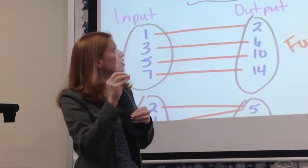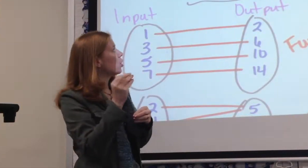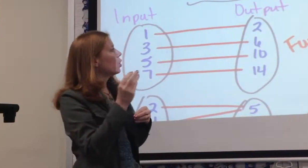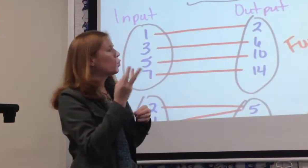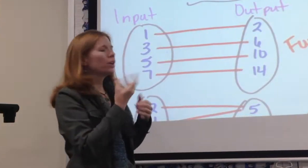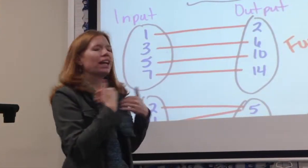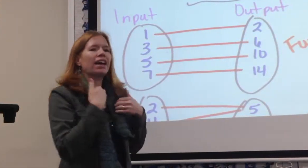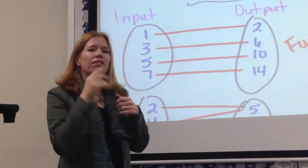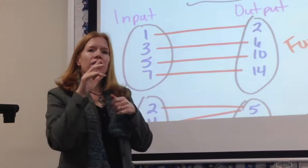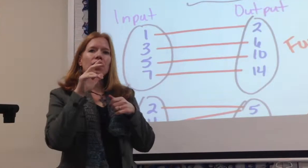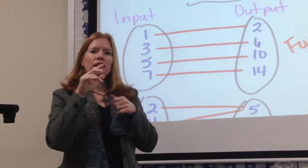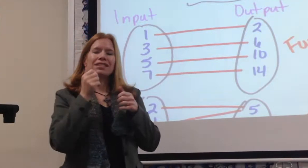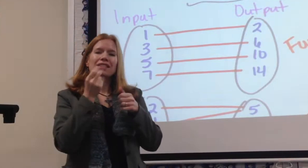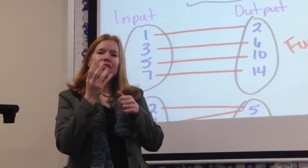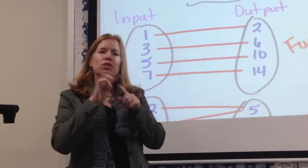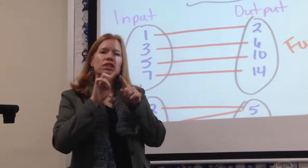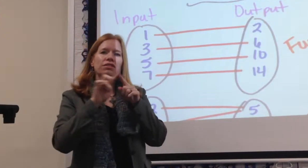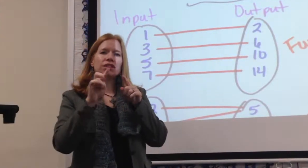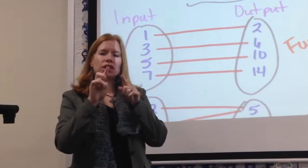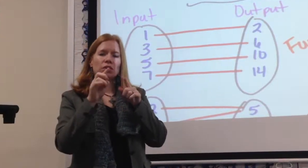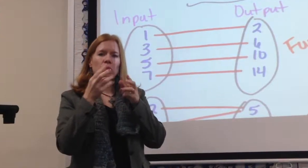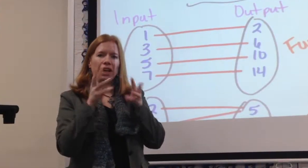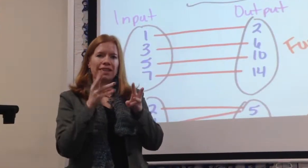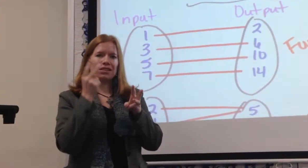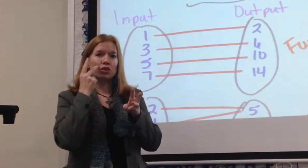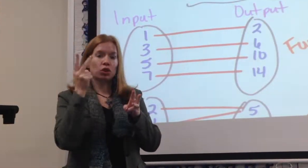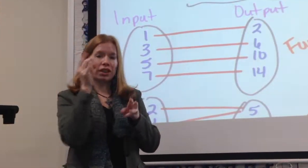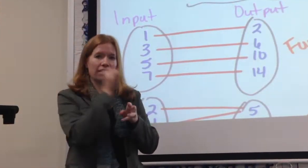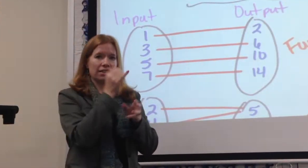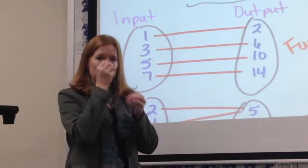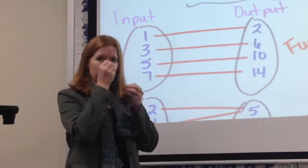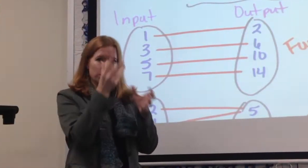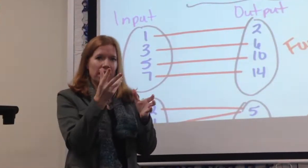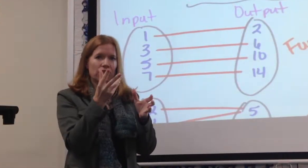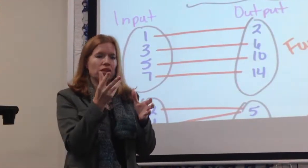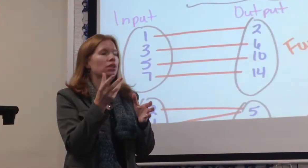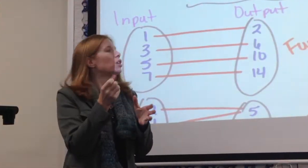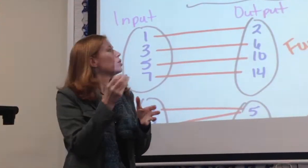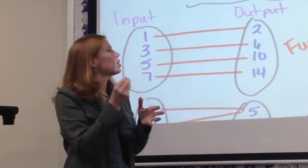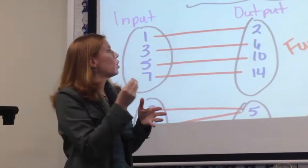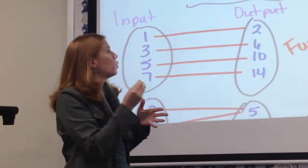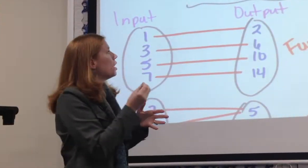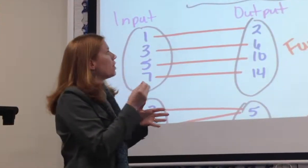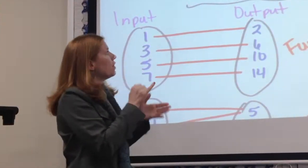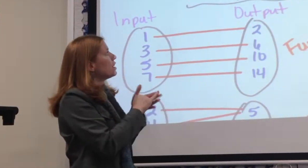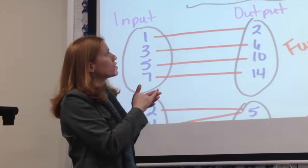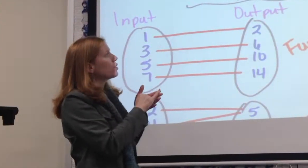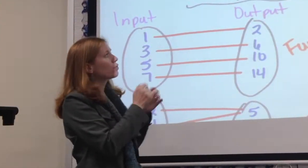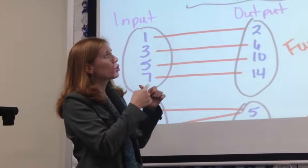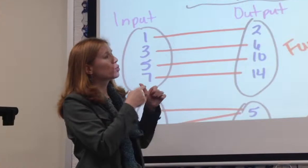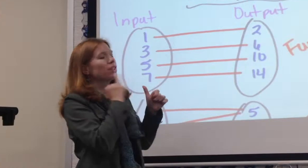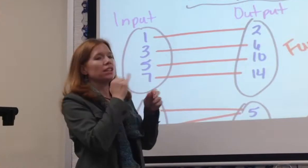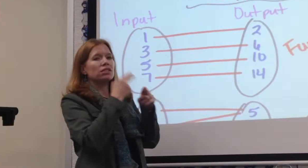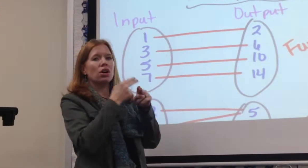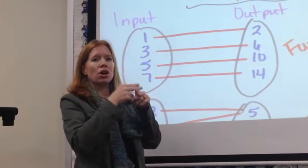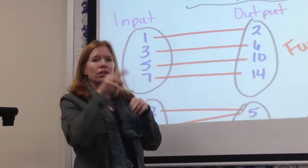So we're going to have several different ways to look at this information. So this first one is called